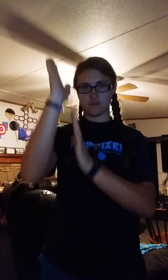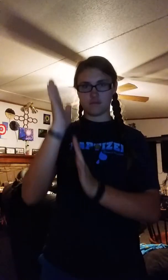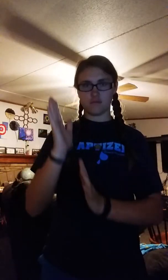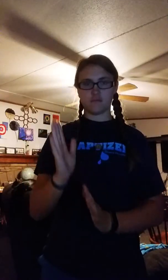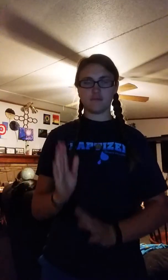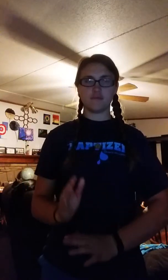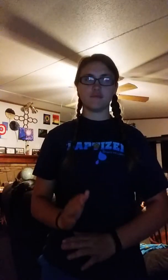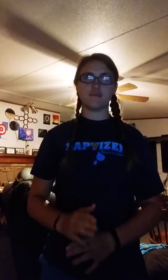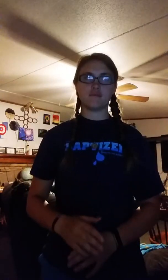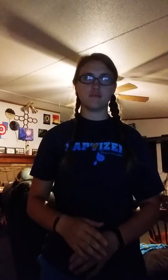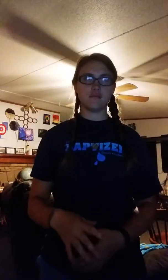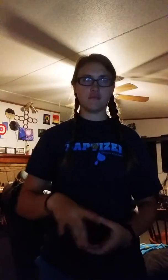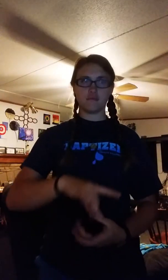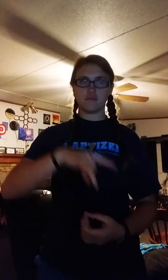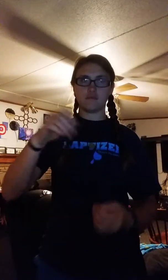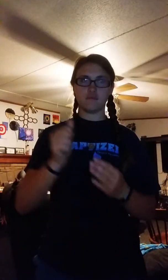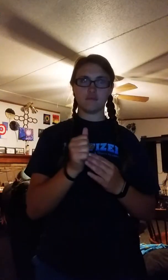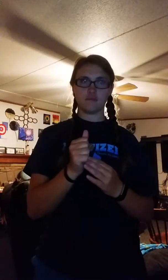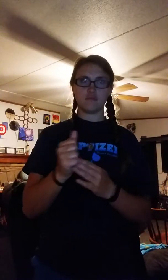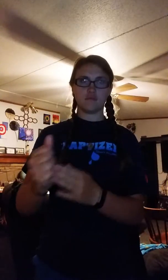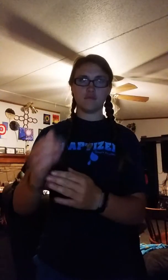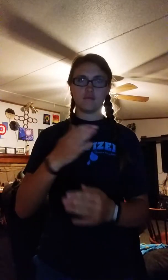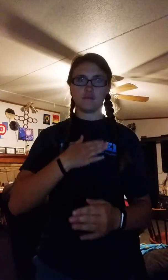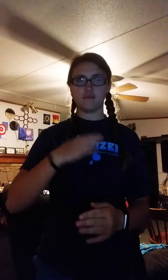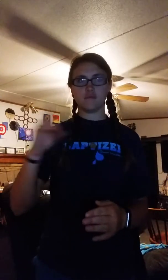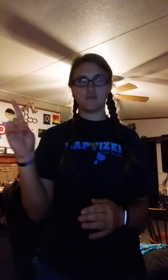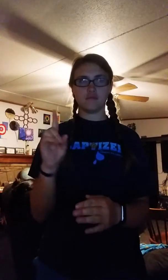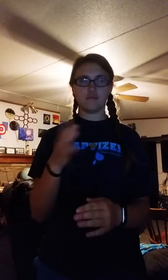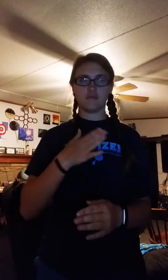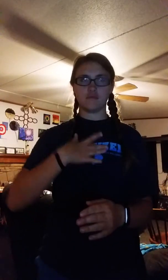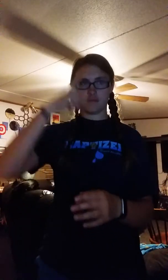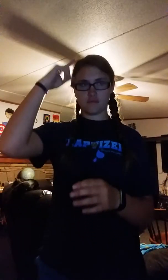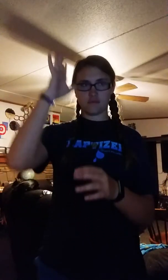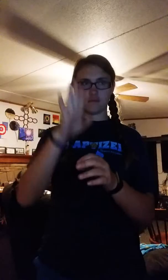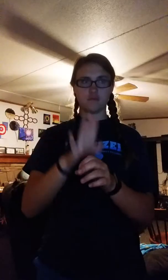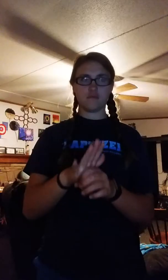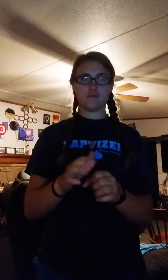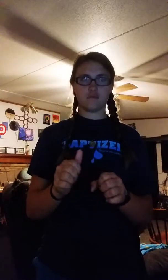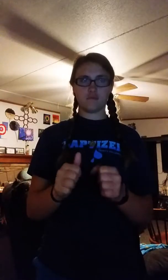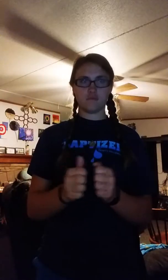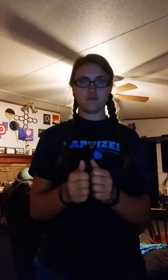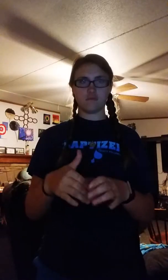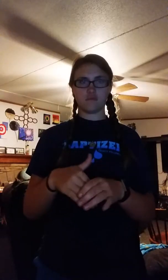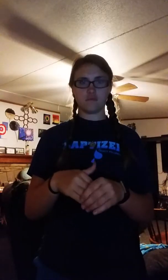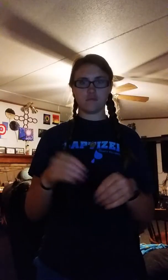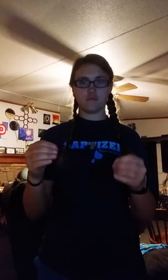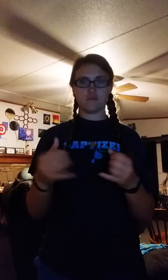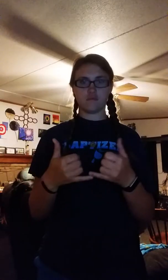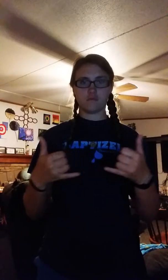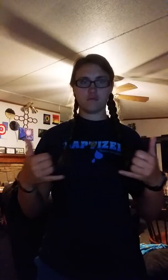Spirit, lead me where my trust is without borders.